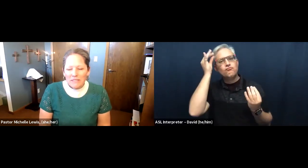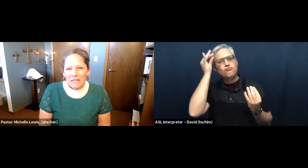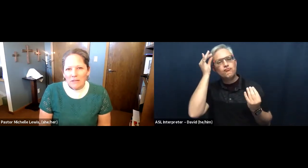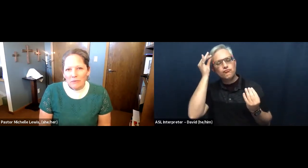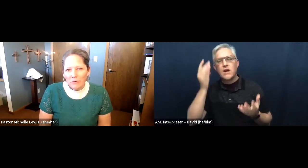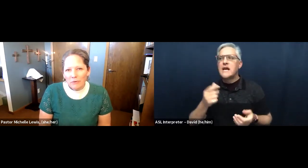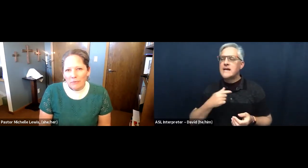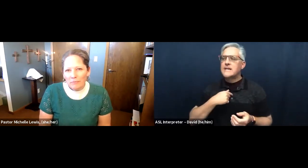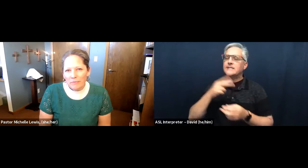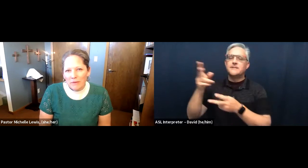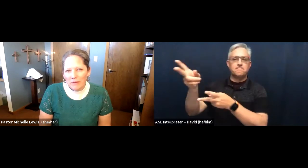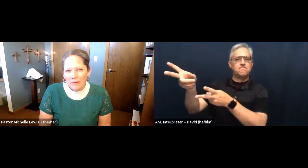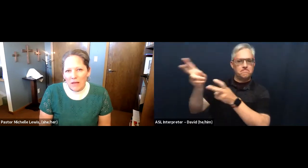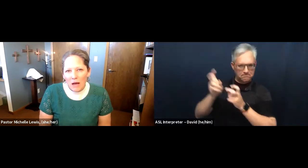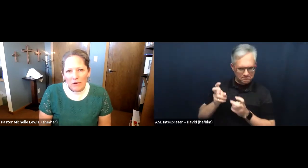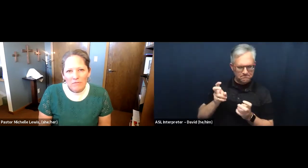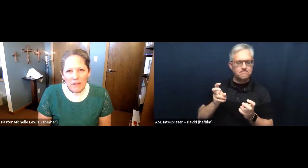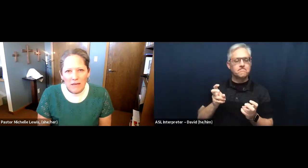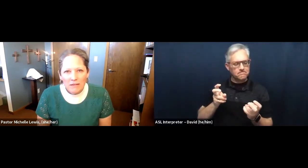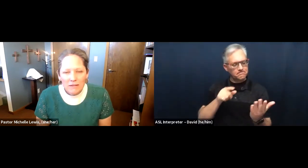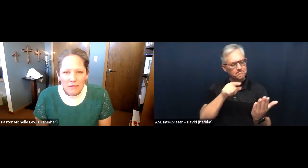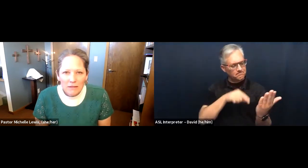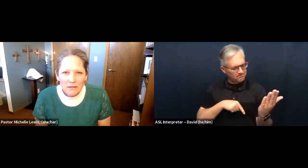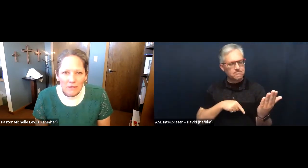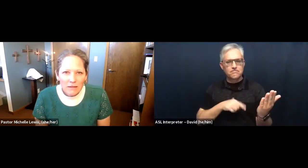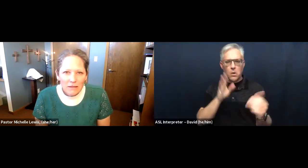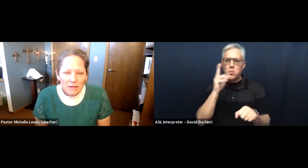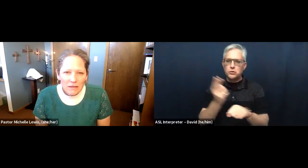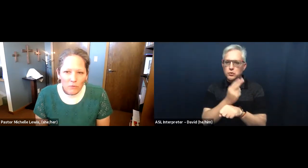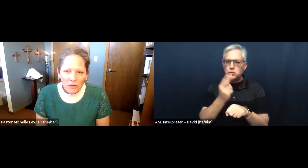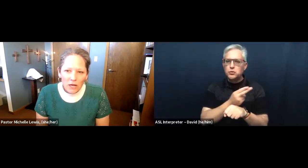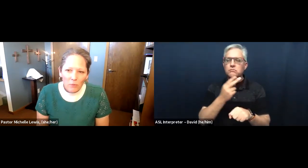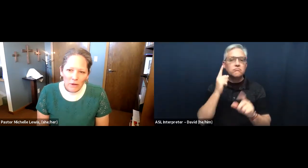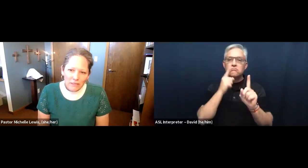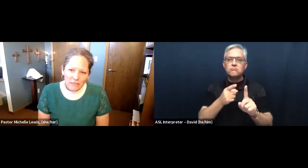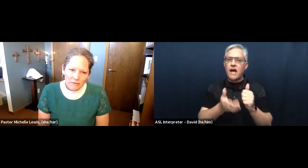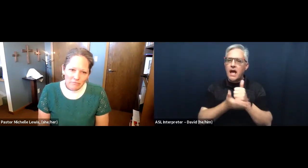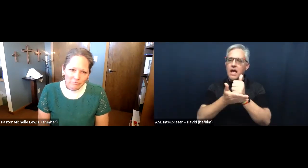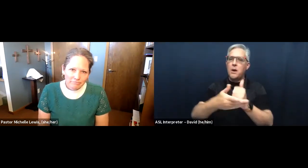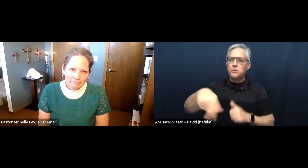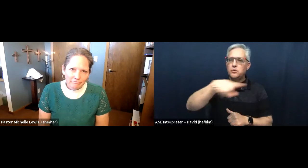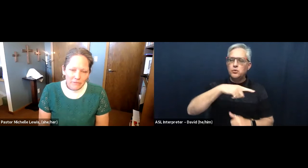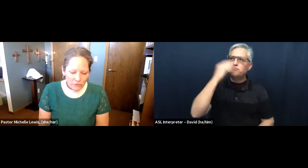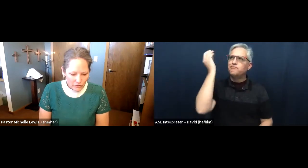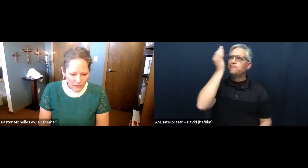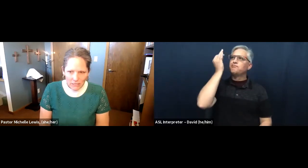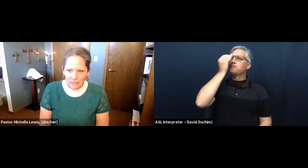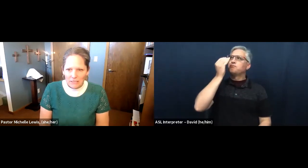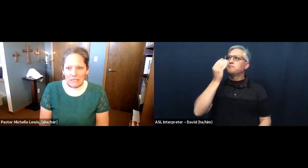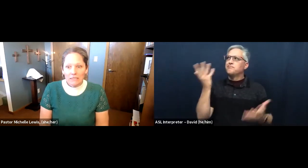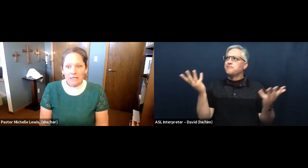help us think through how our faith will help us